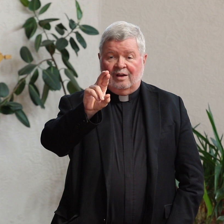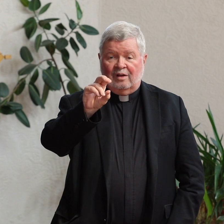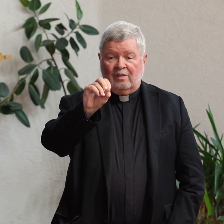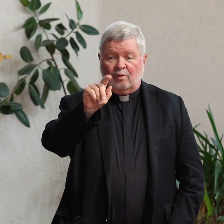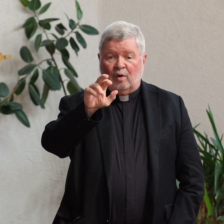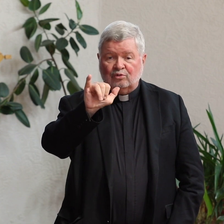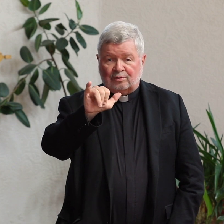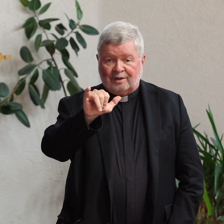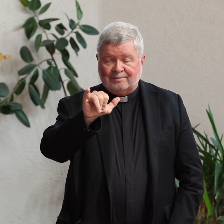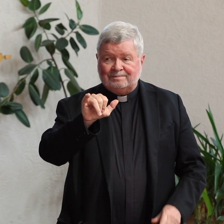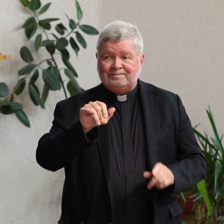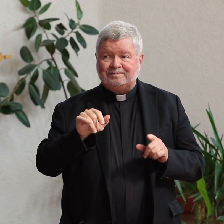Rosary.